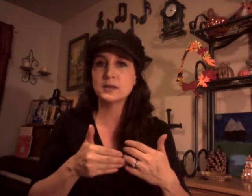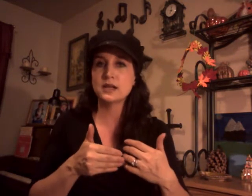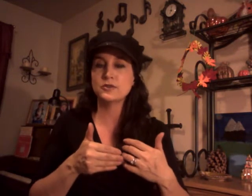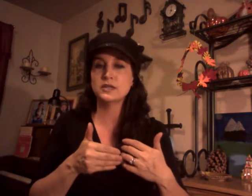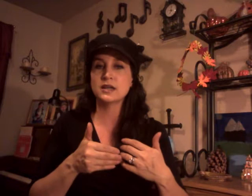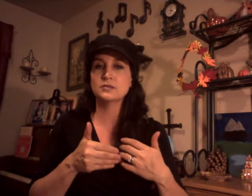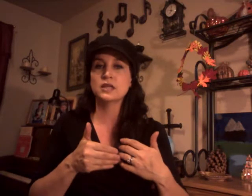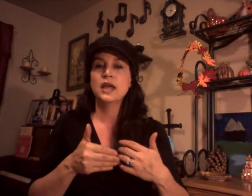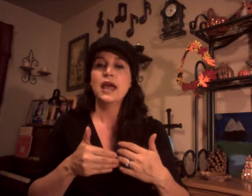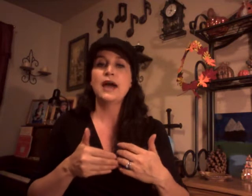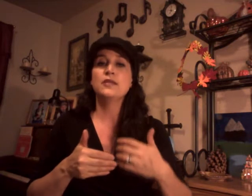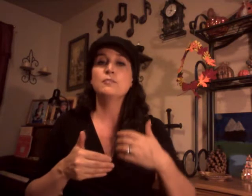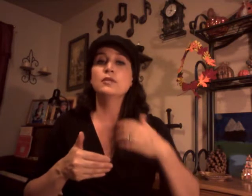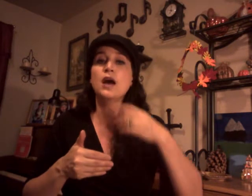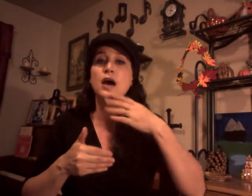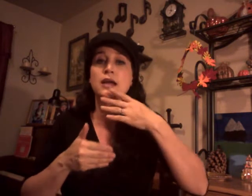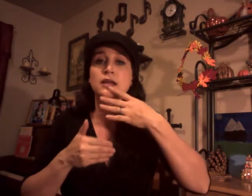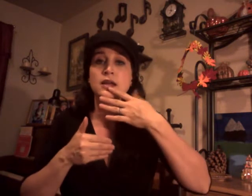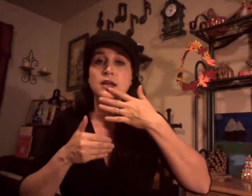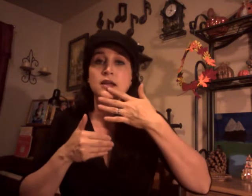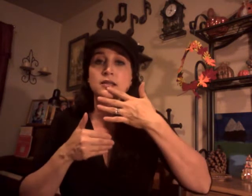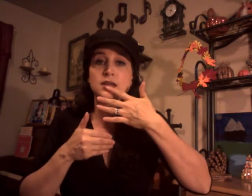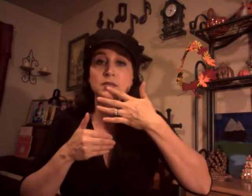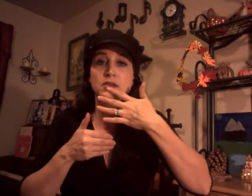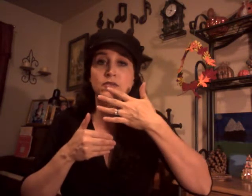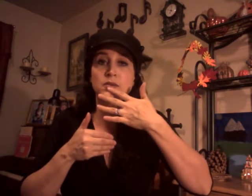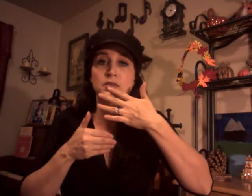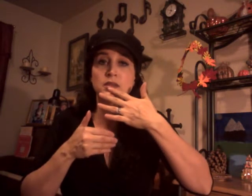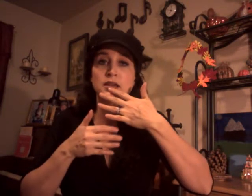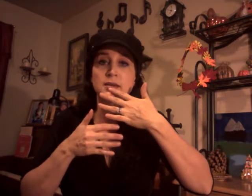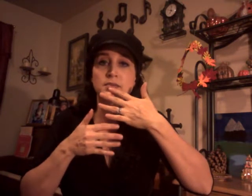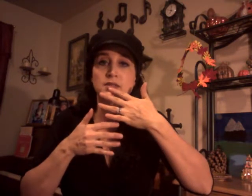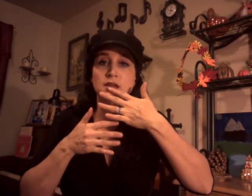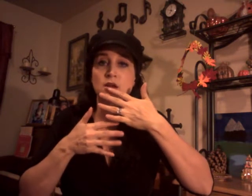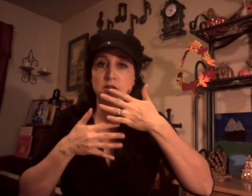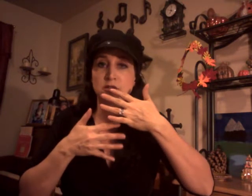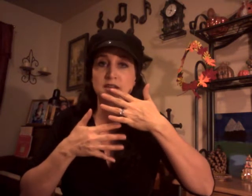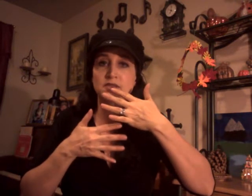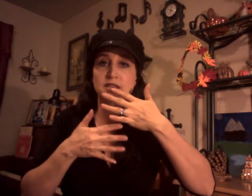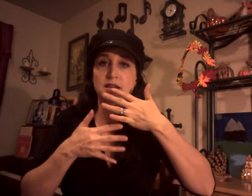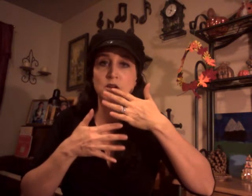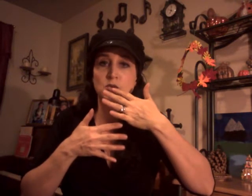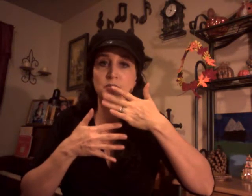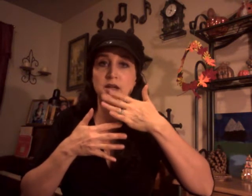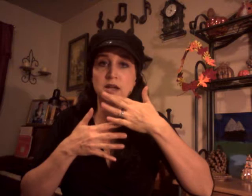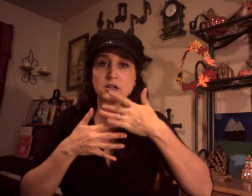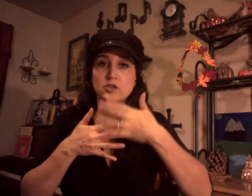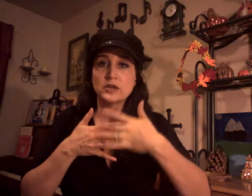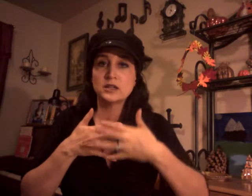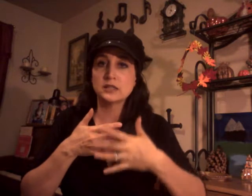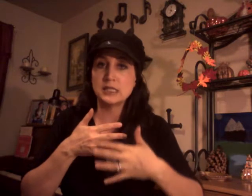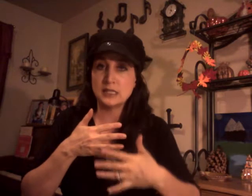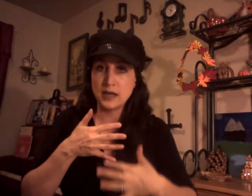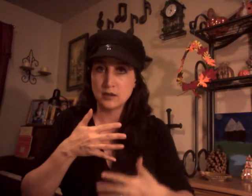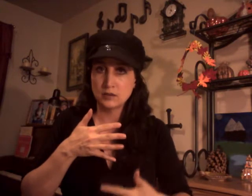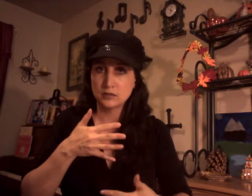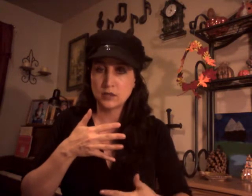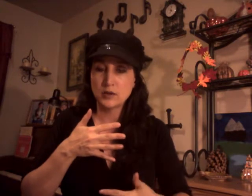cut it 3 times. And then blood is coming from the lips. You leave this hand open and it trickles down.